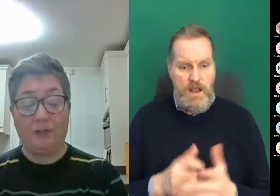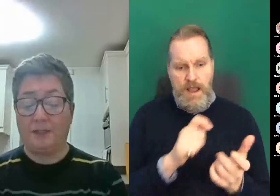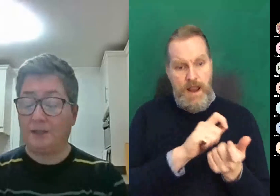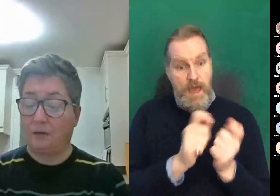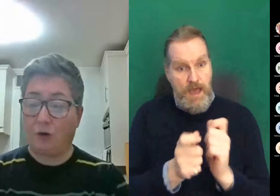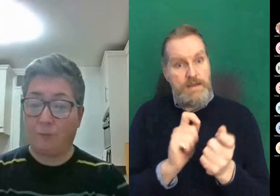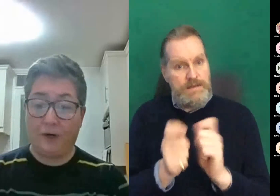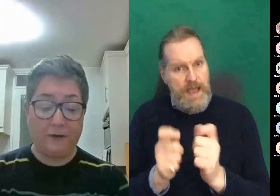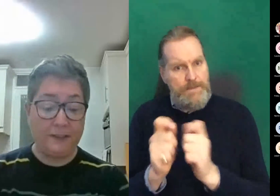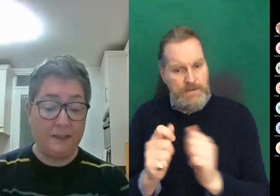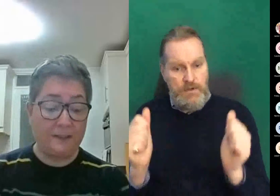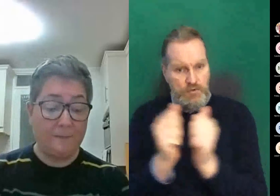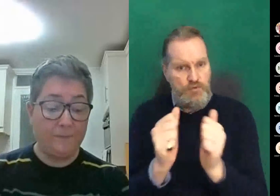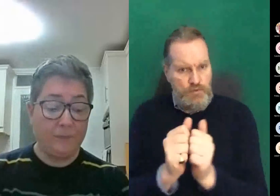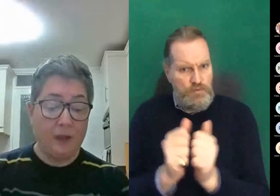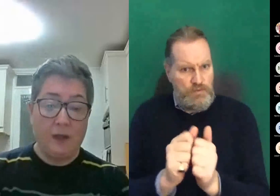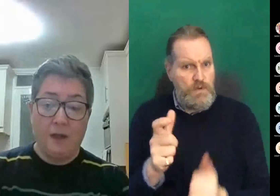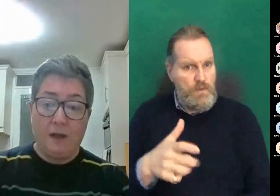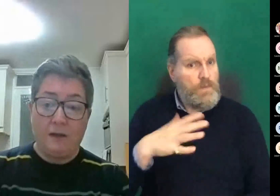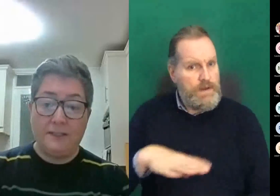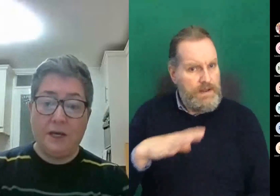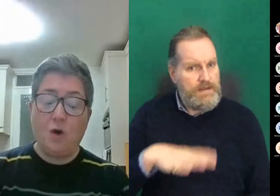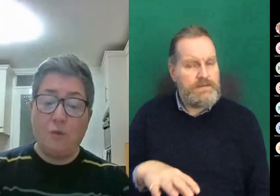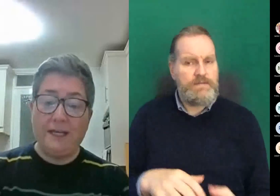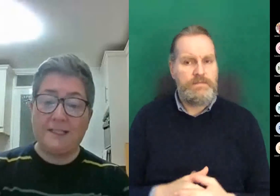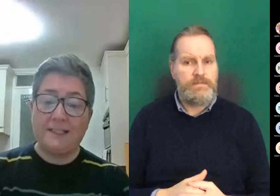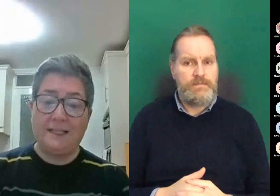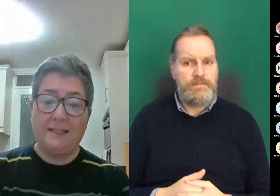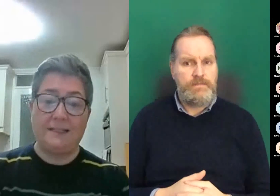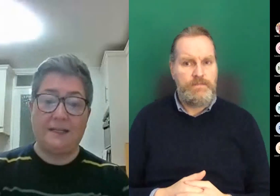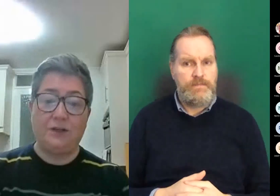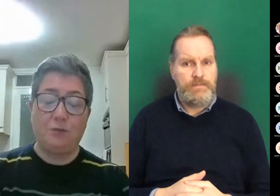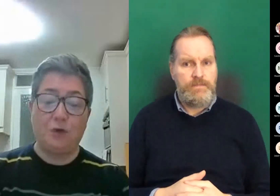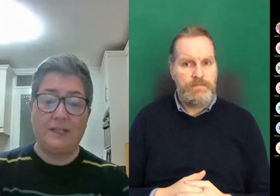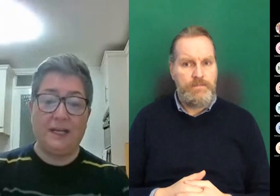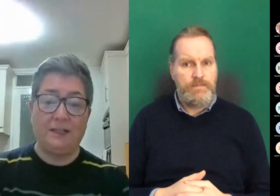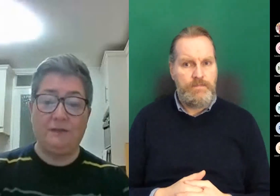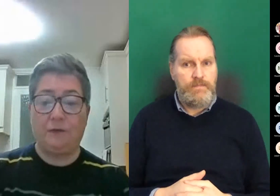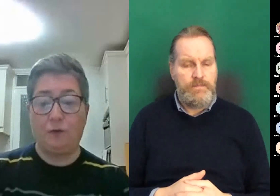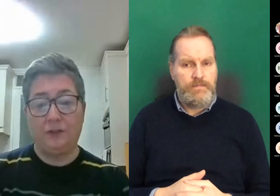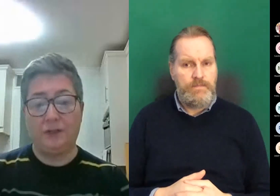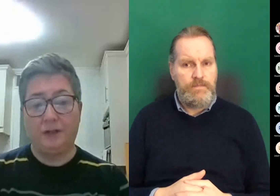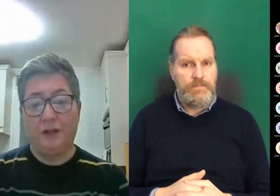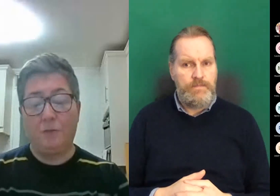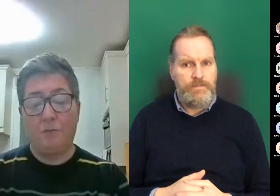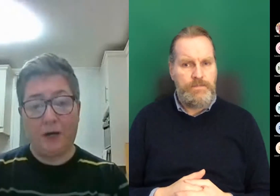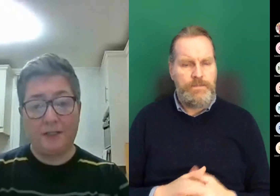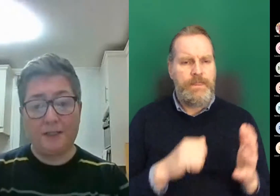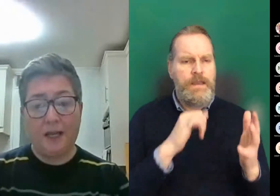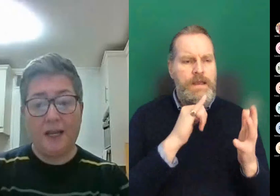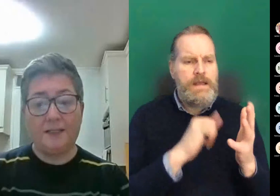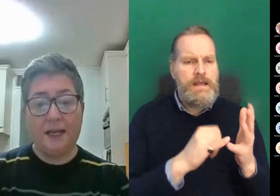our requirements or preferences. They say Comic Sans is the most hated font, but